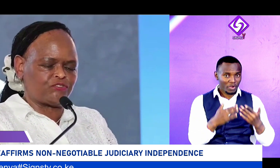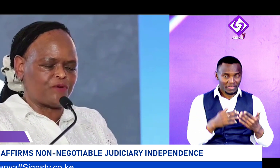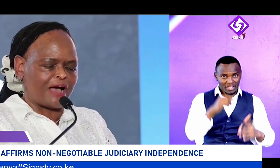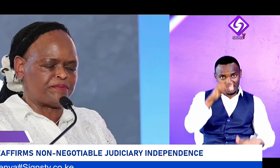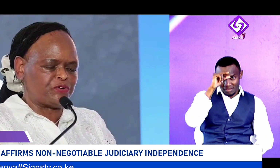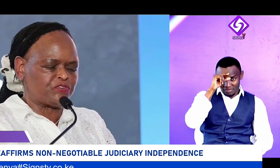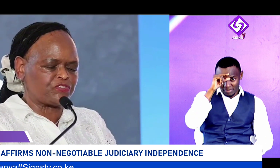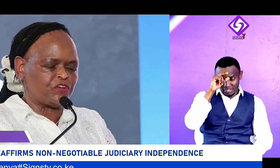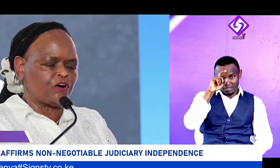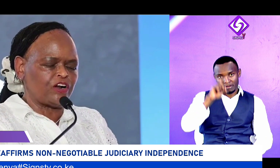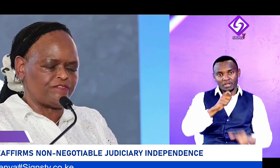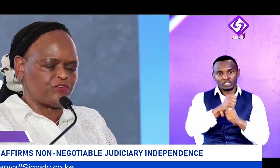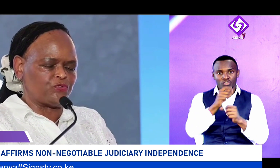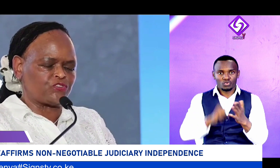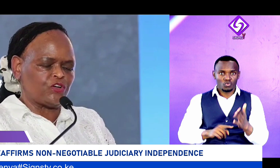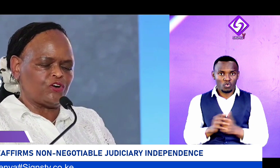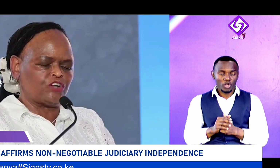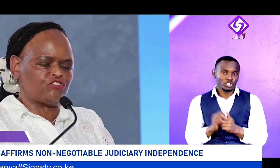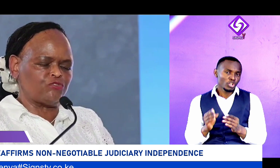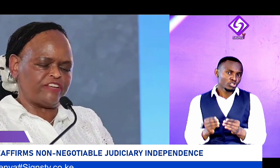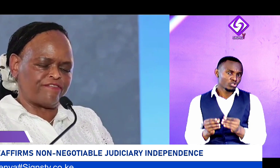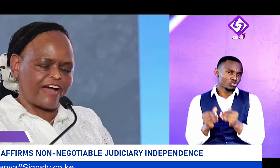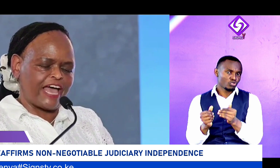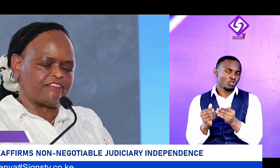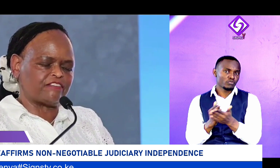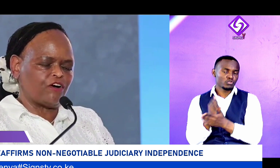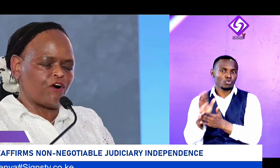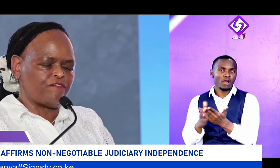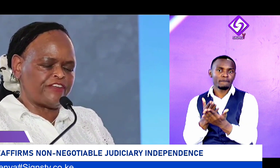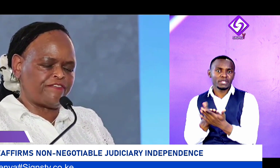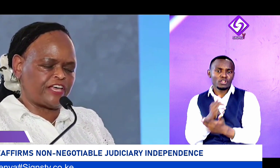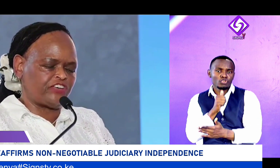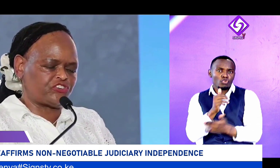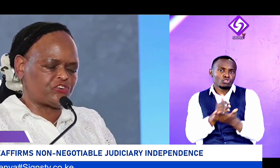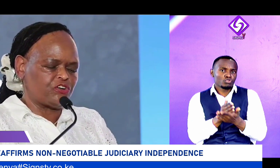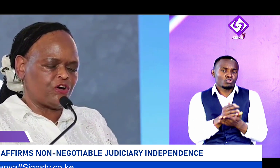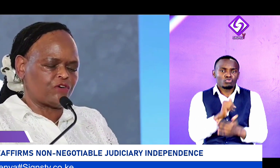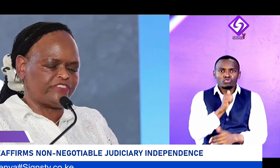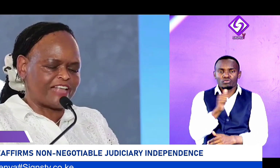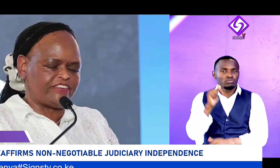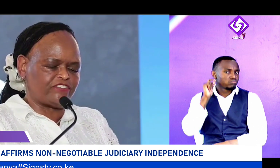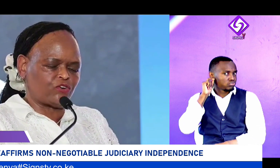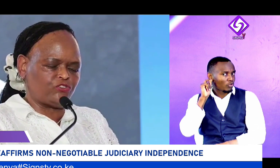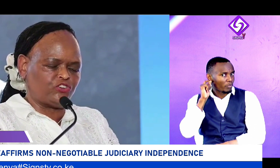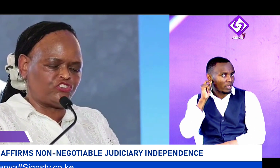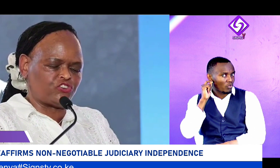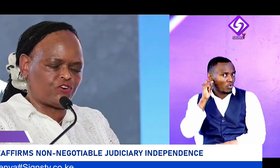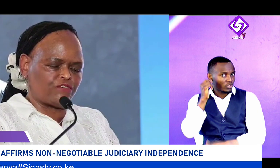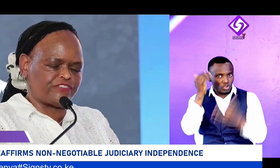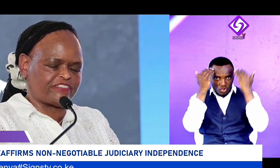through appeals or reviews, not through defiance or verification of judges or judicial